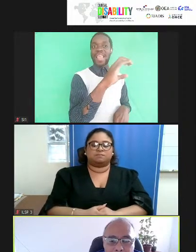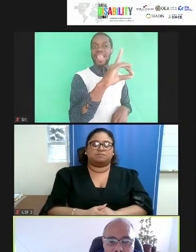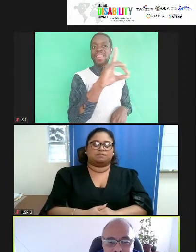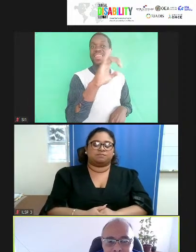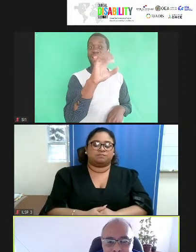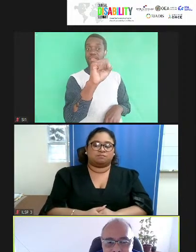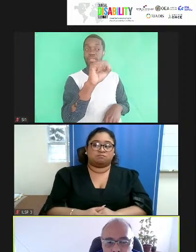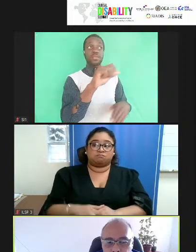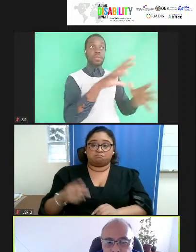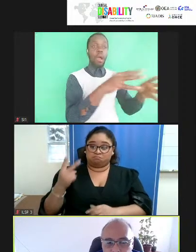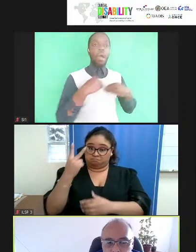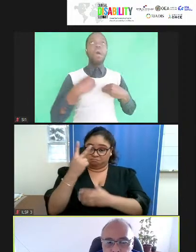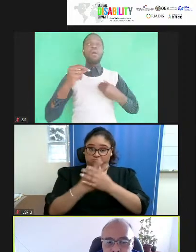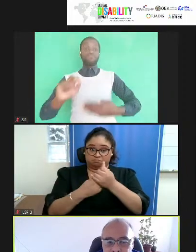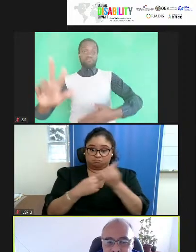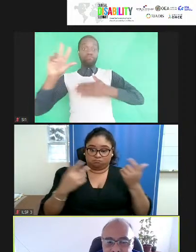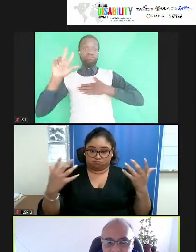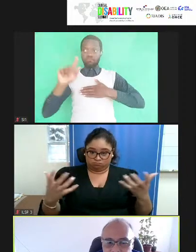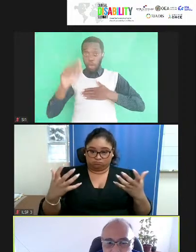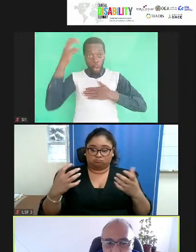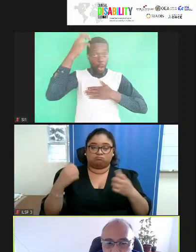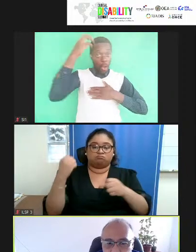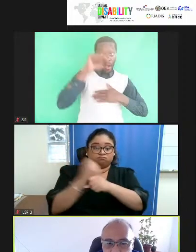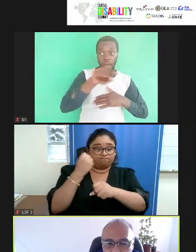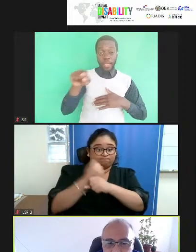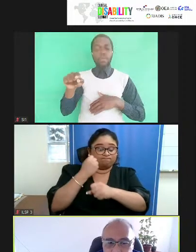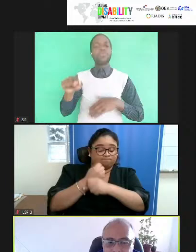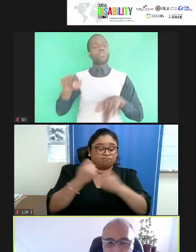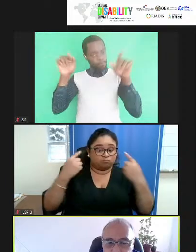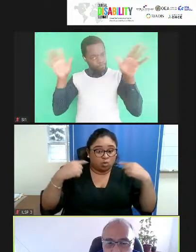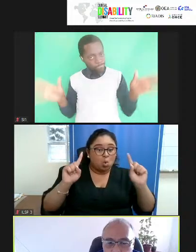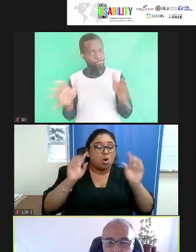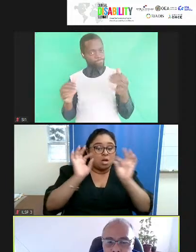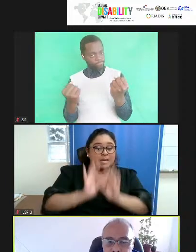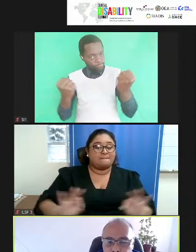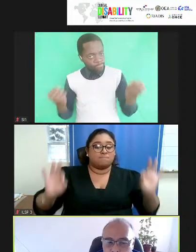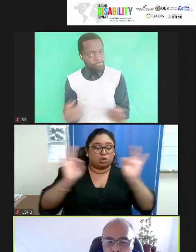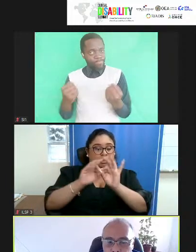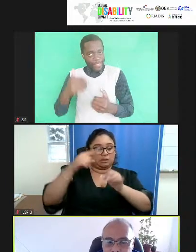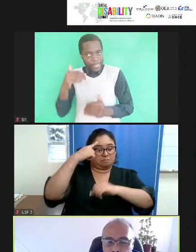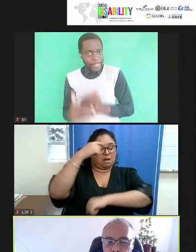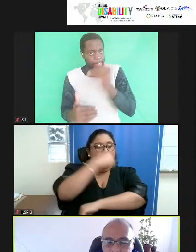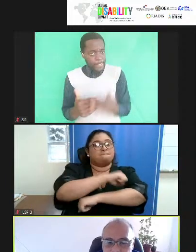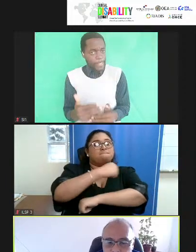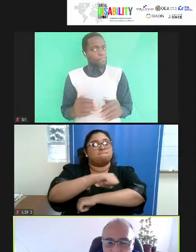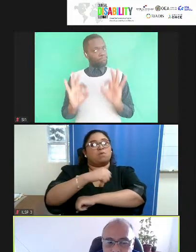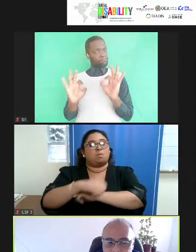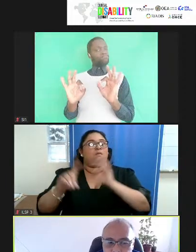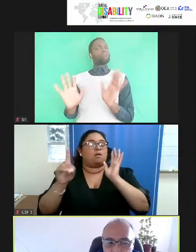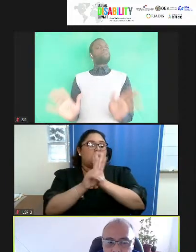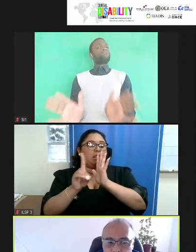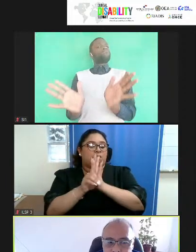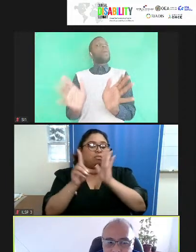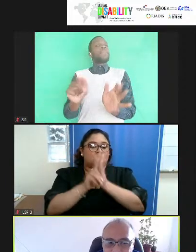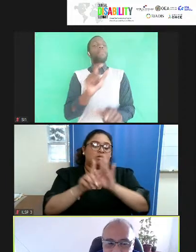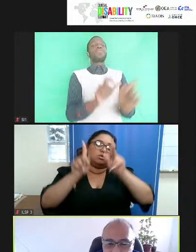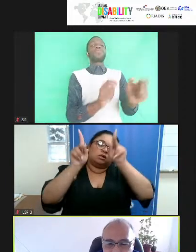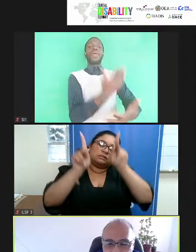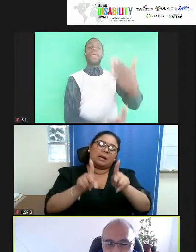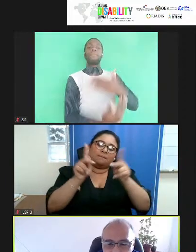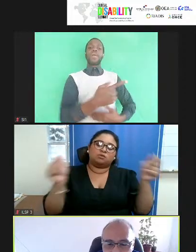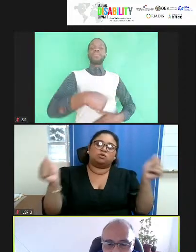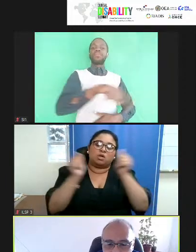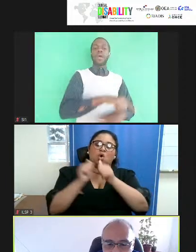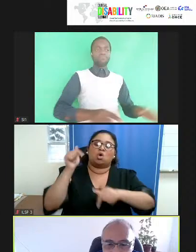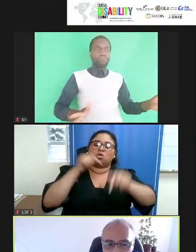studies have carried out significant efforts to promote the rights of